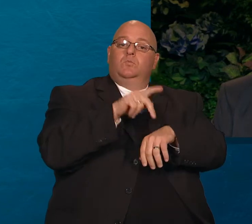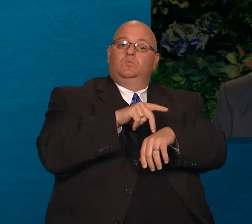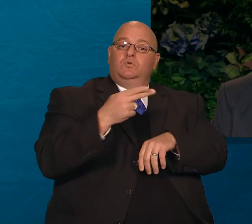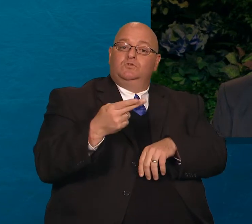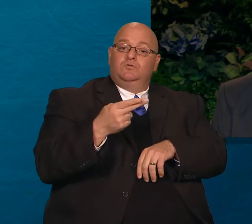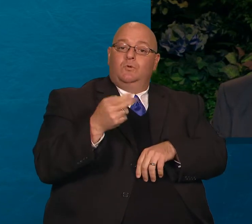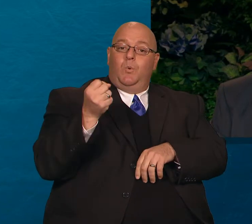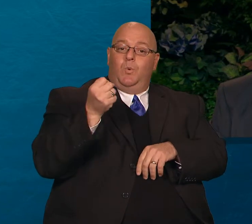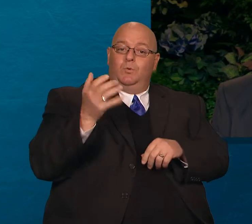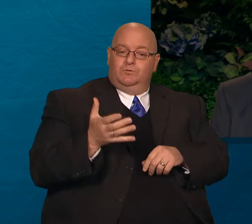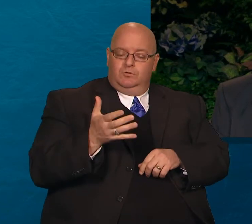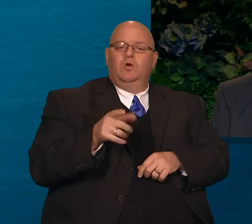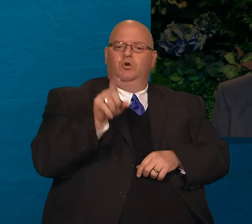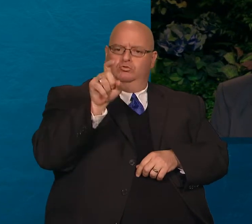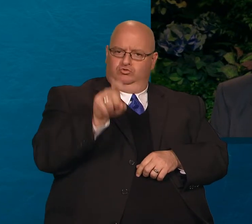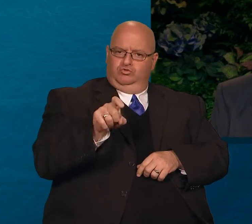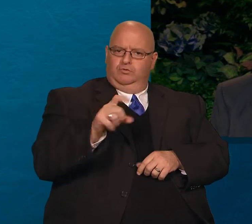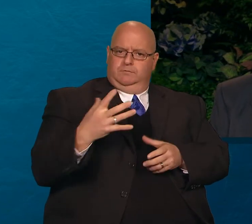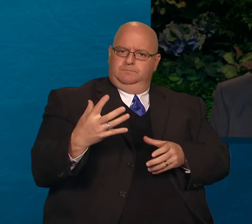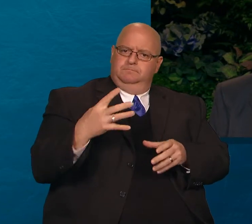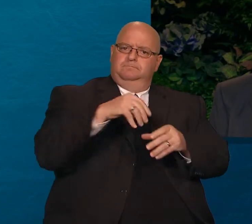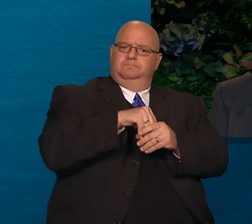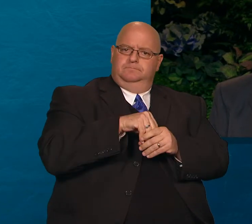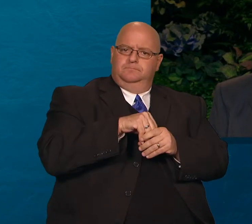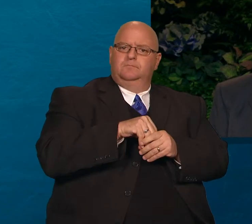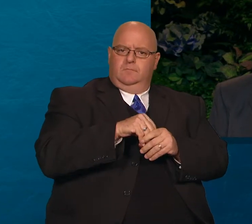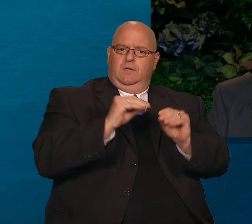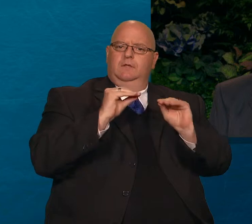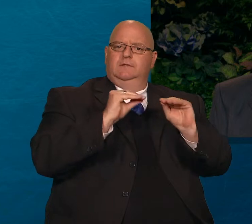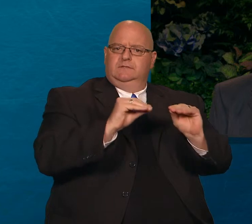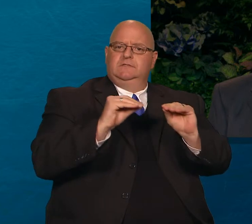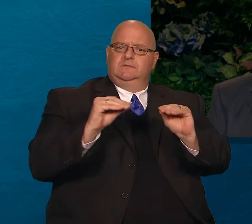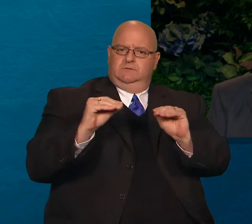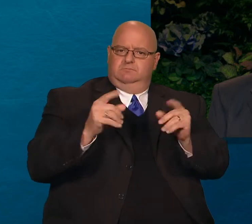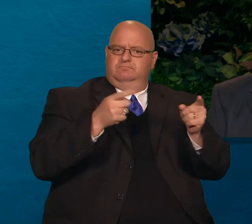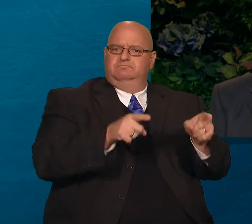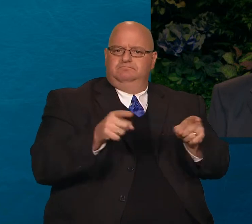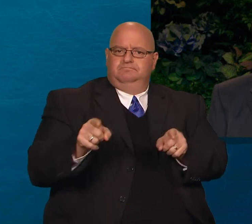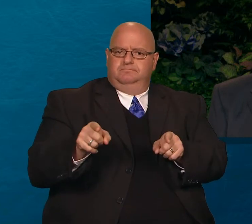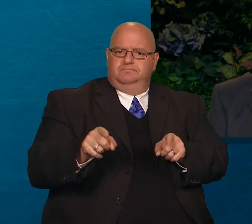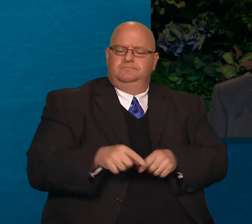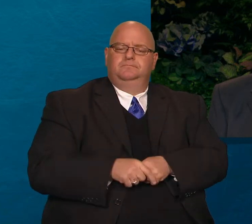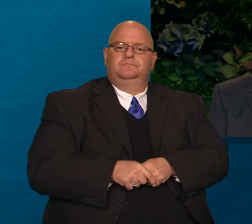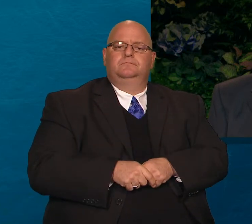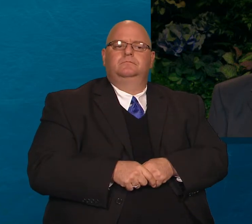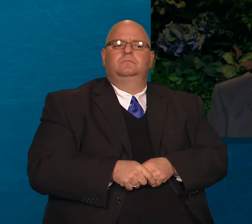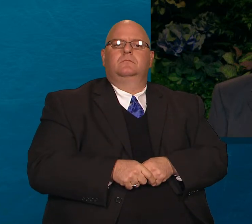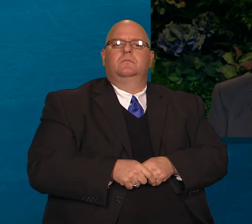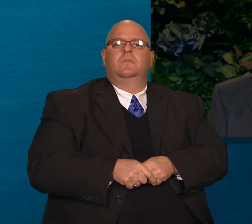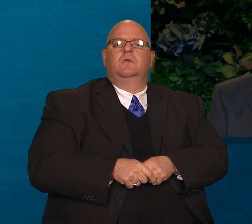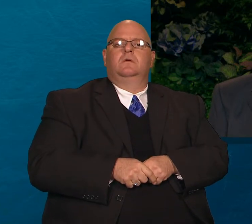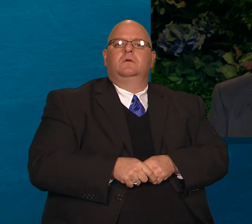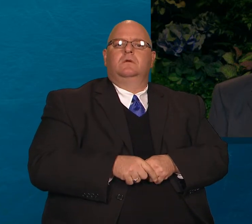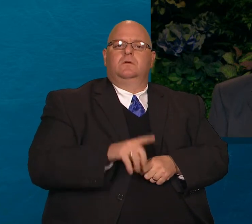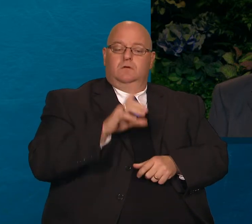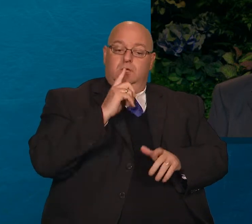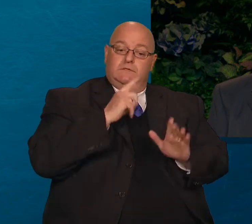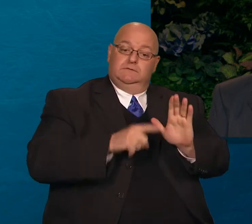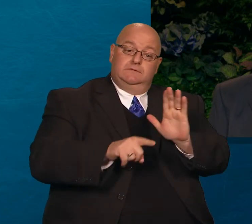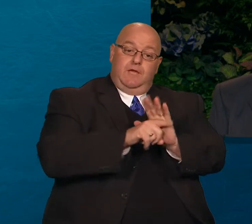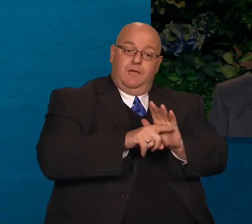priesthood holder should take part in the teaching which takes place. Such an